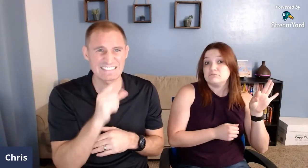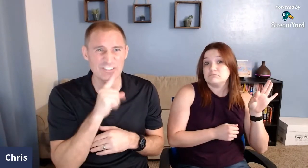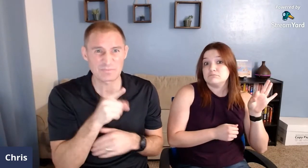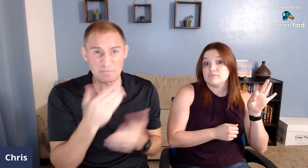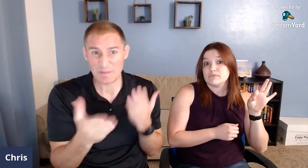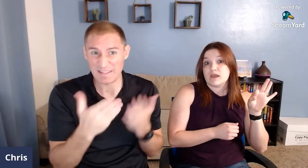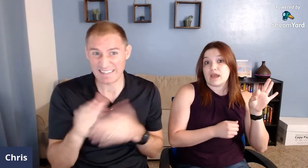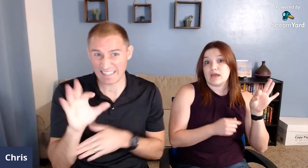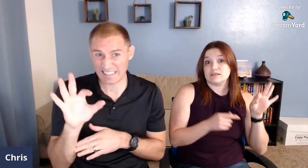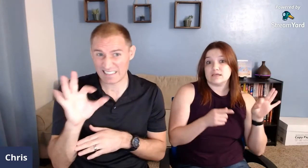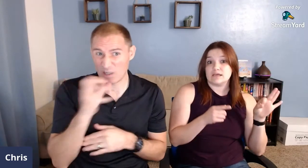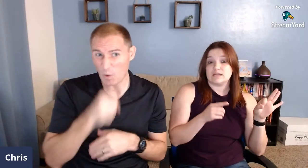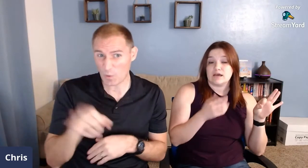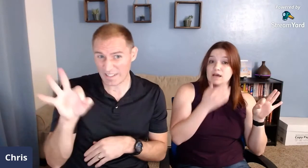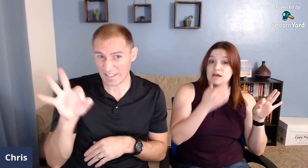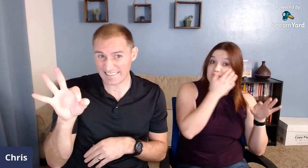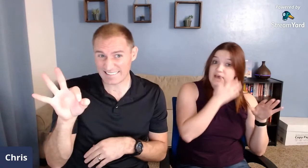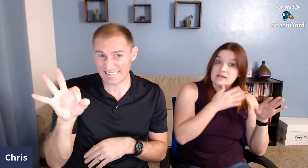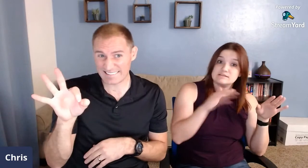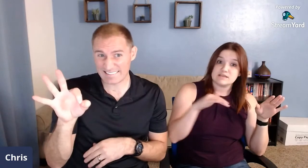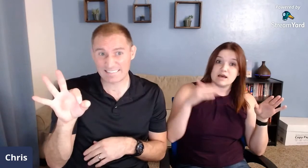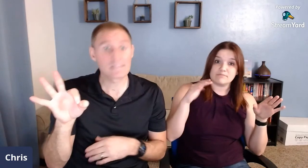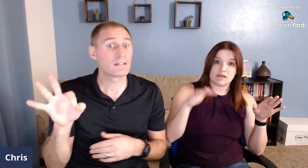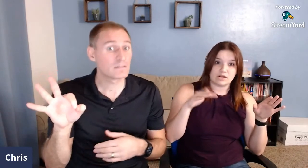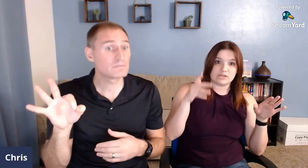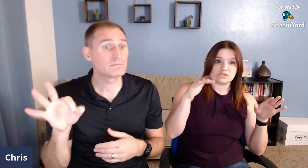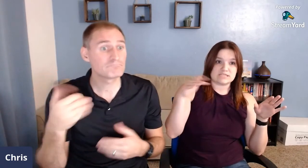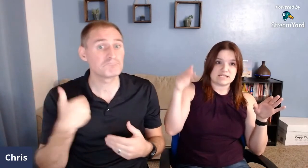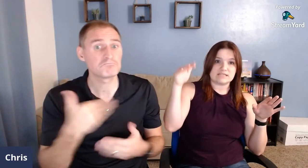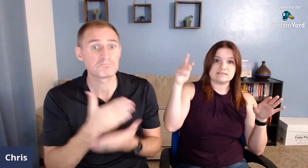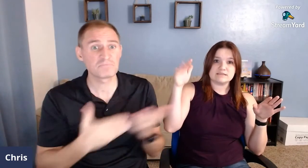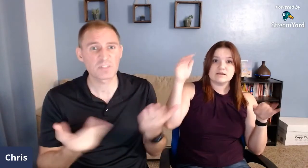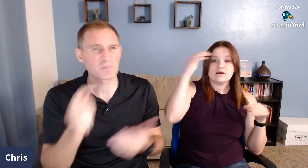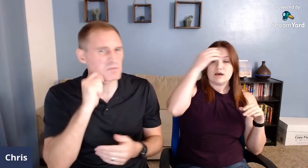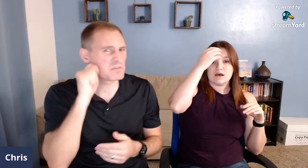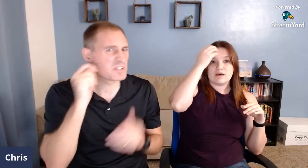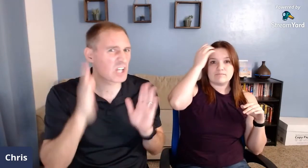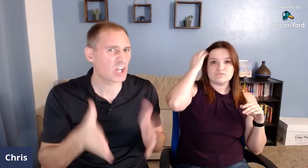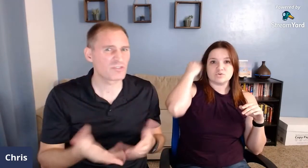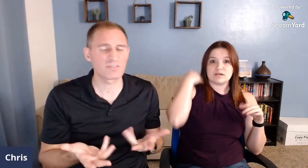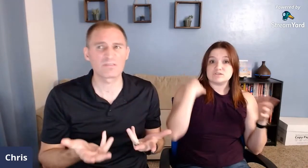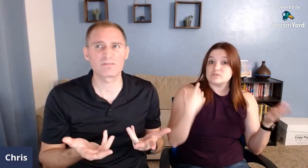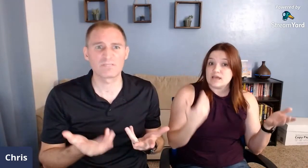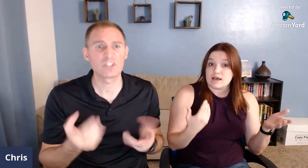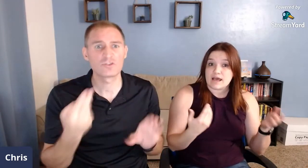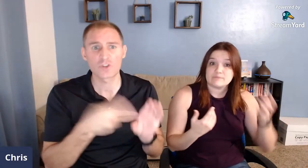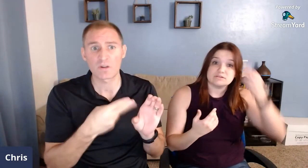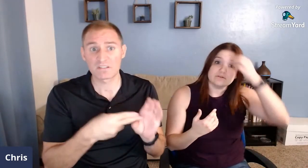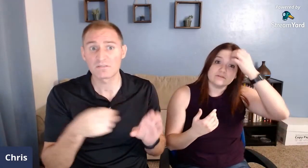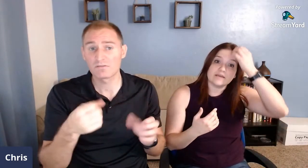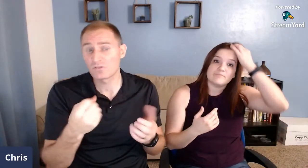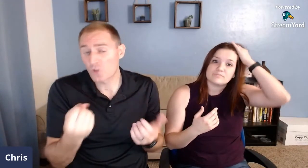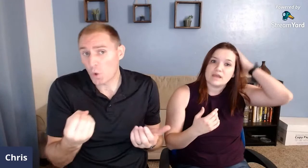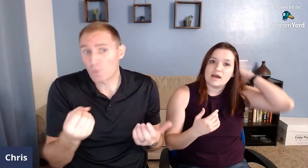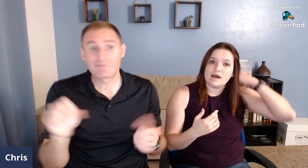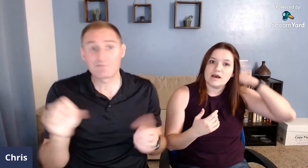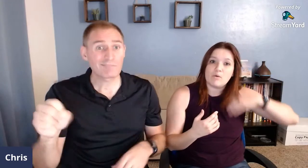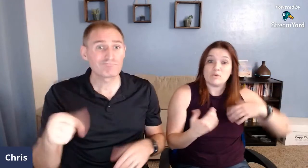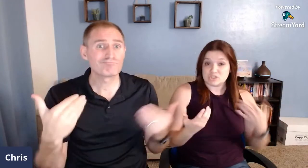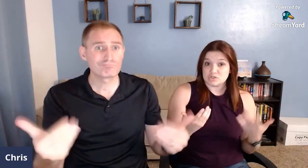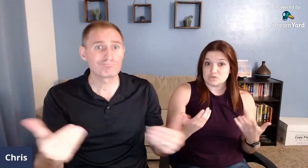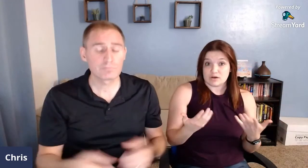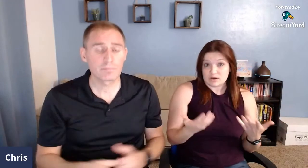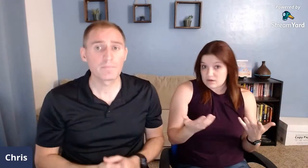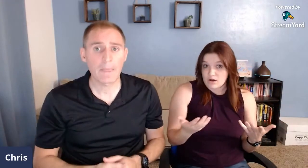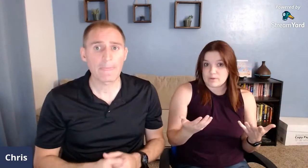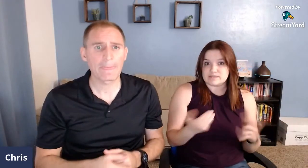9. And then we've had some that are in their teens join. So yeah, absolutely.